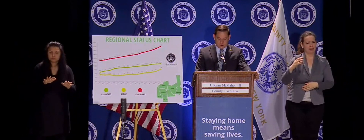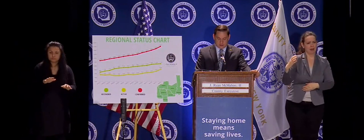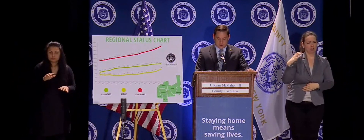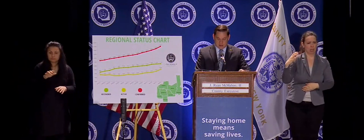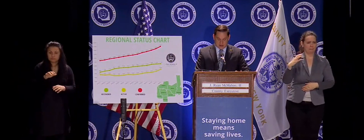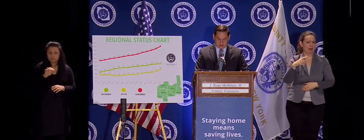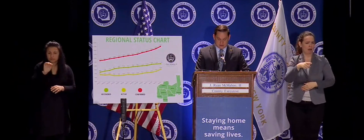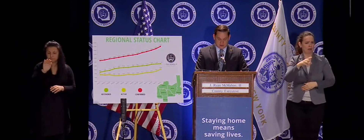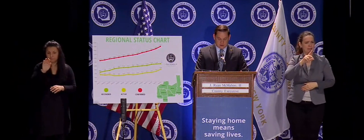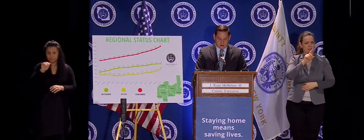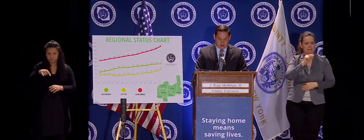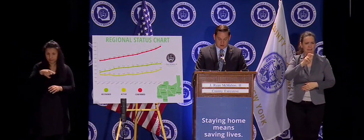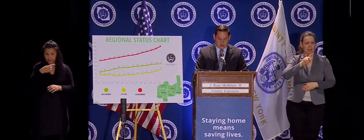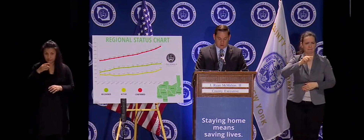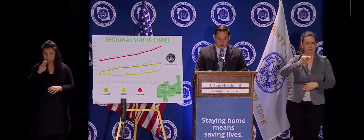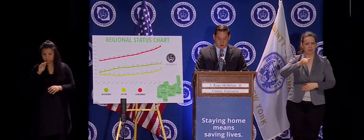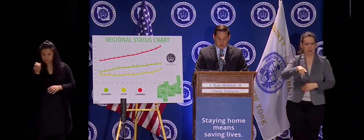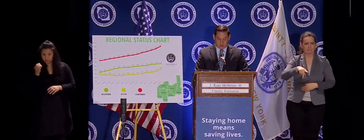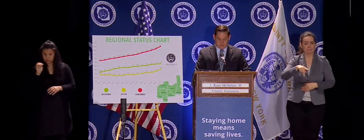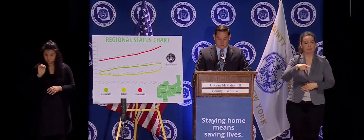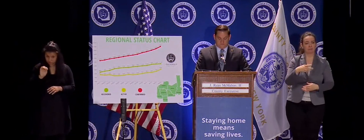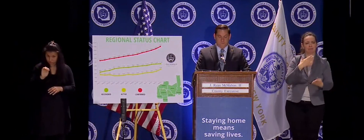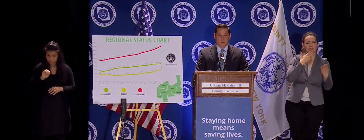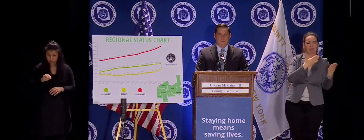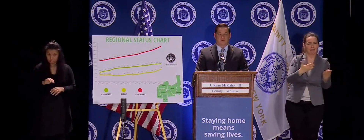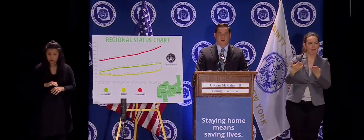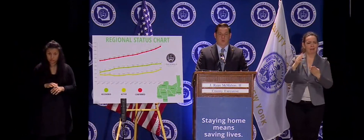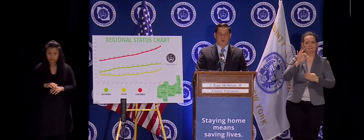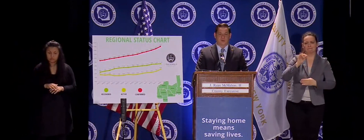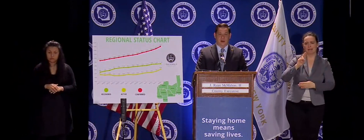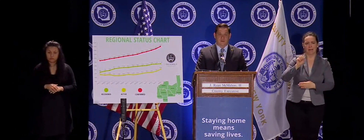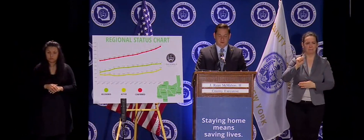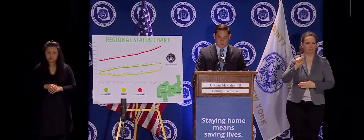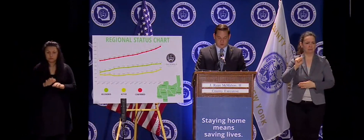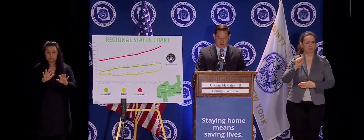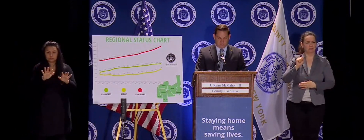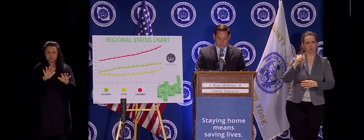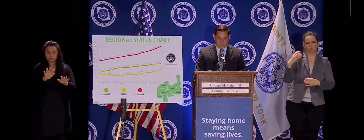Velarde and Alma Hartnett for your wonderful effort to help